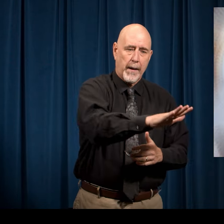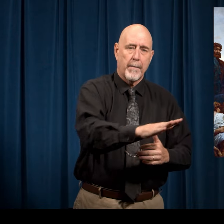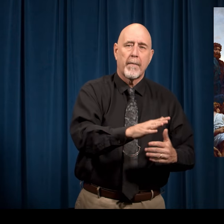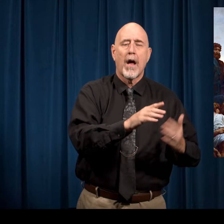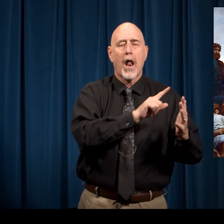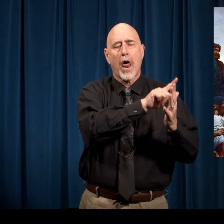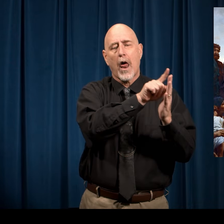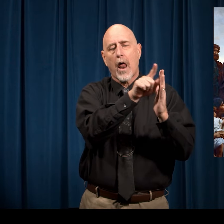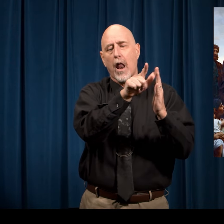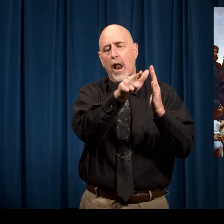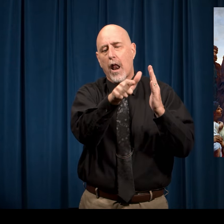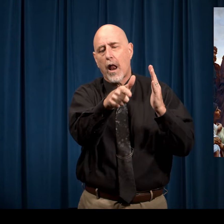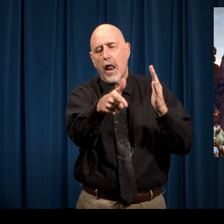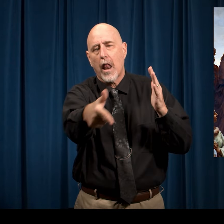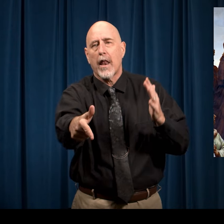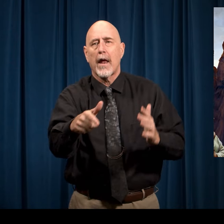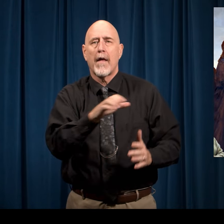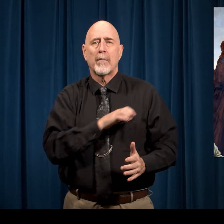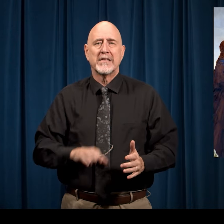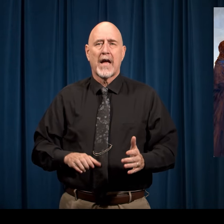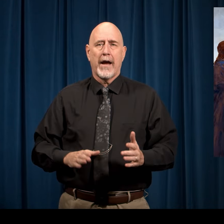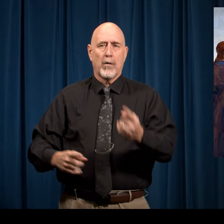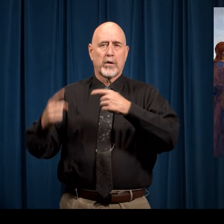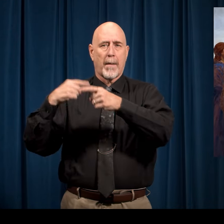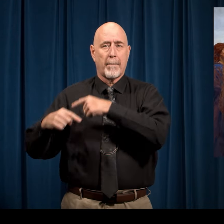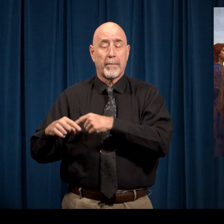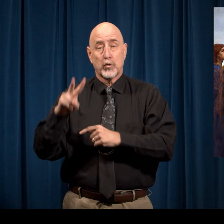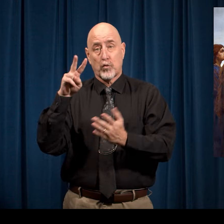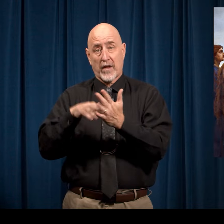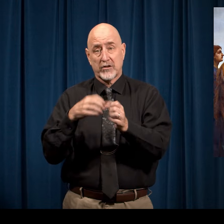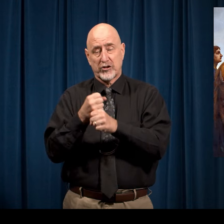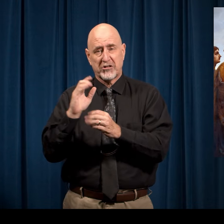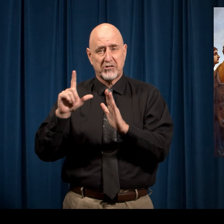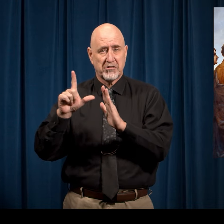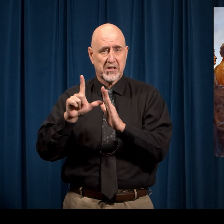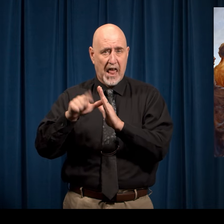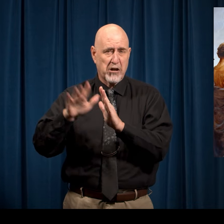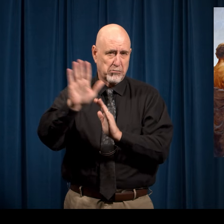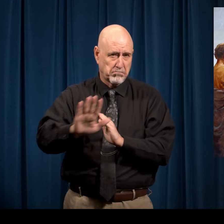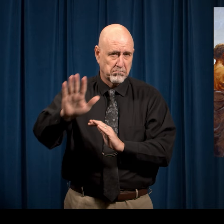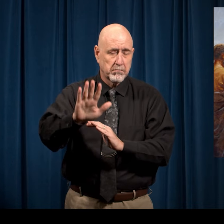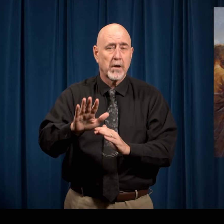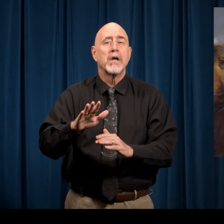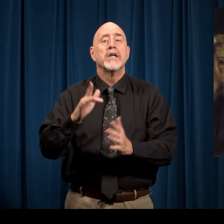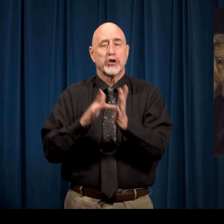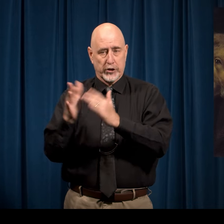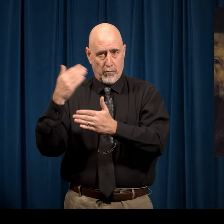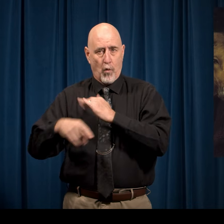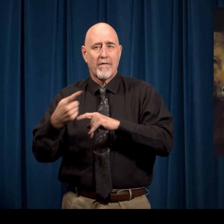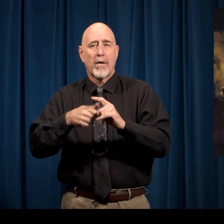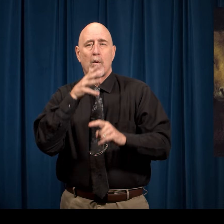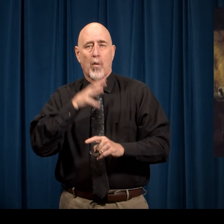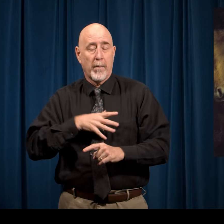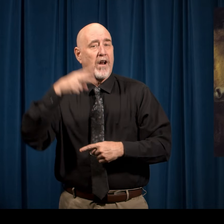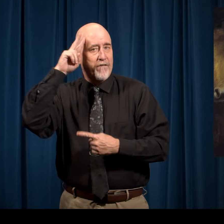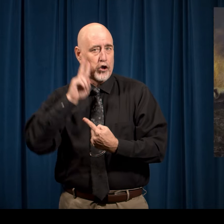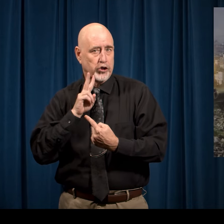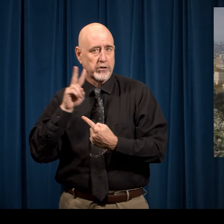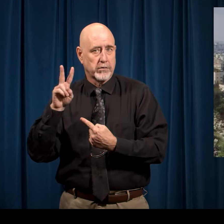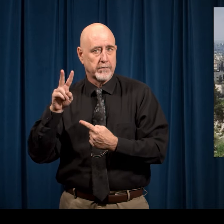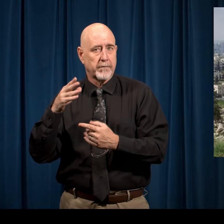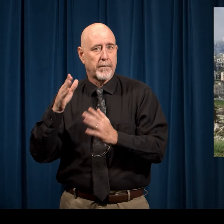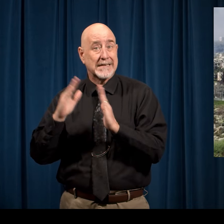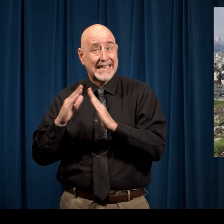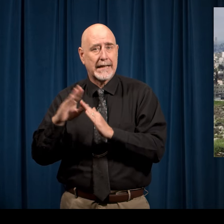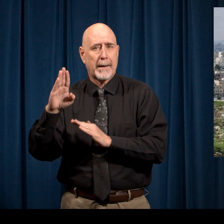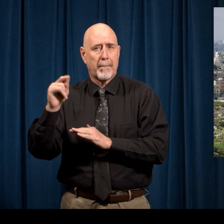through them that the Messiah would come. Now, approximately 2,000 years later, Jesus was born of a woman, specifically a virgin,